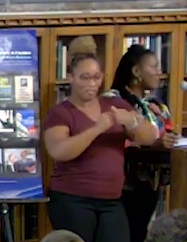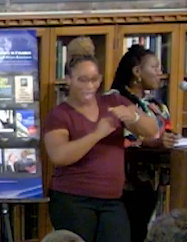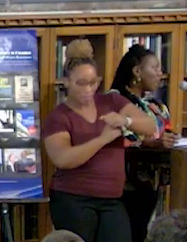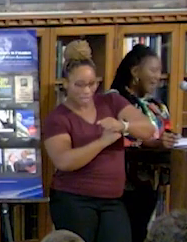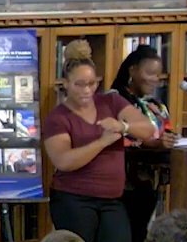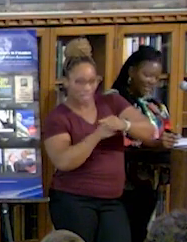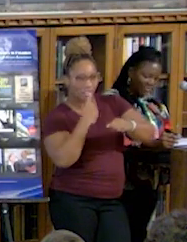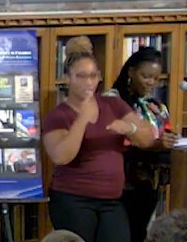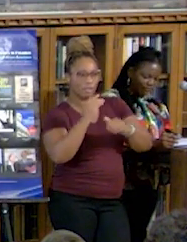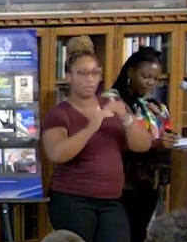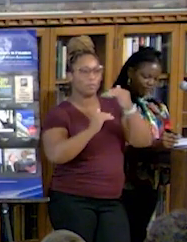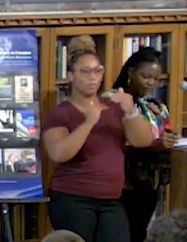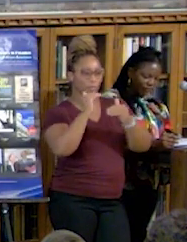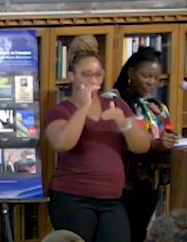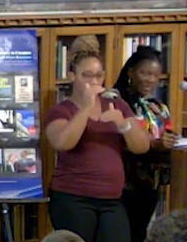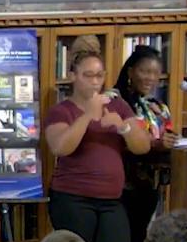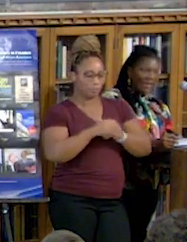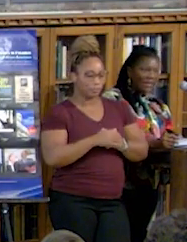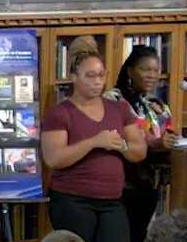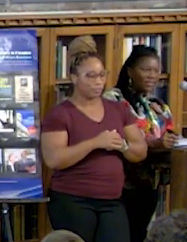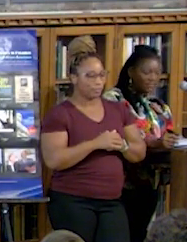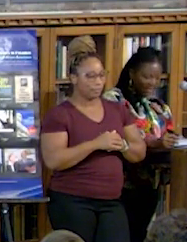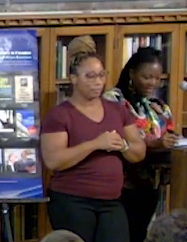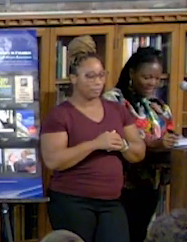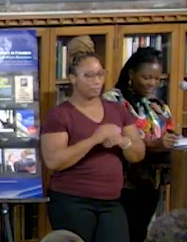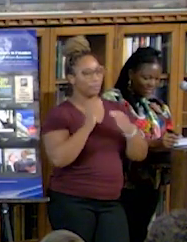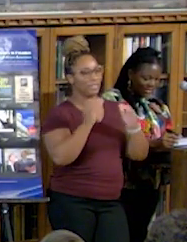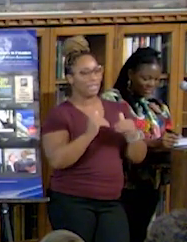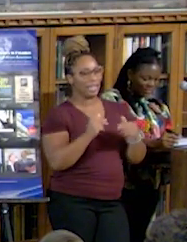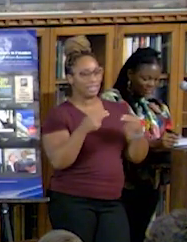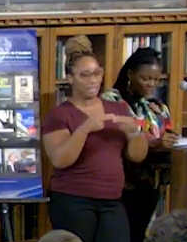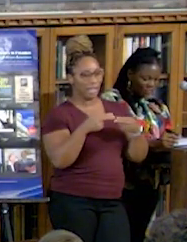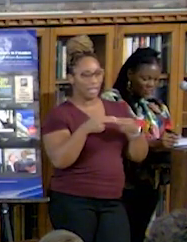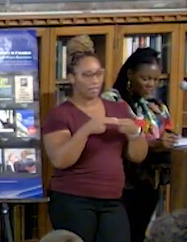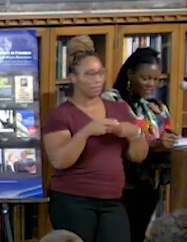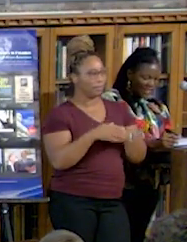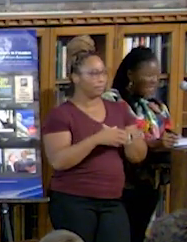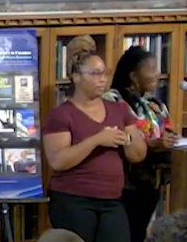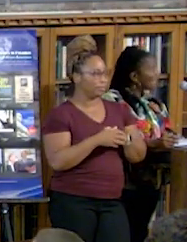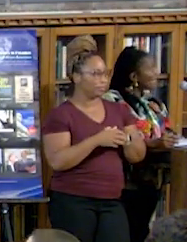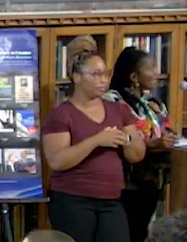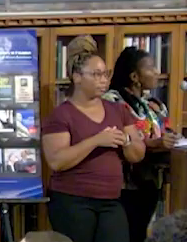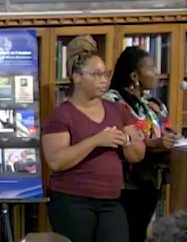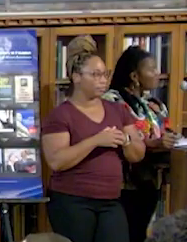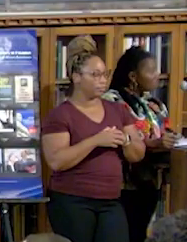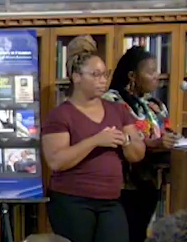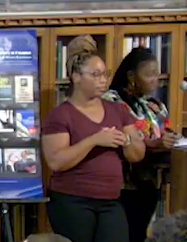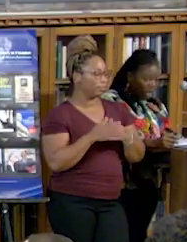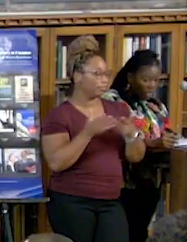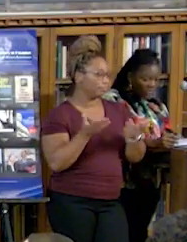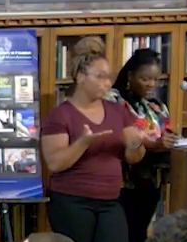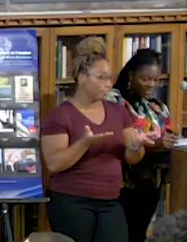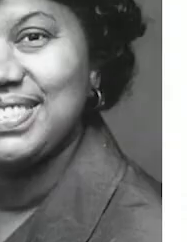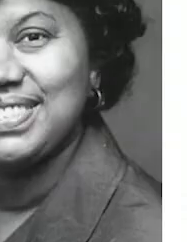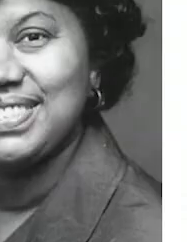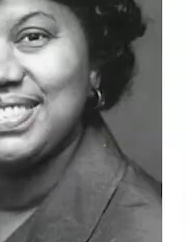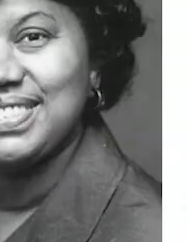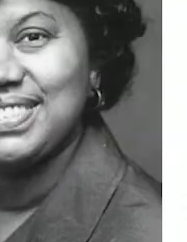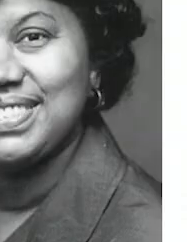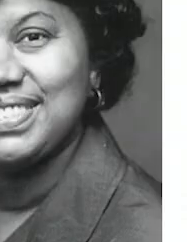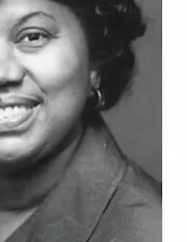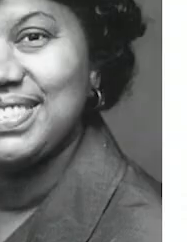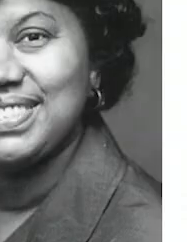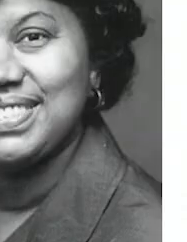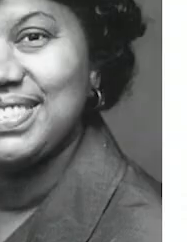which to scale New Heights next slide please and yet with all of this